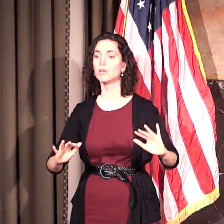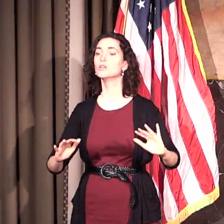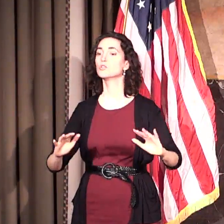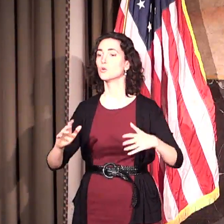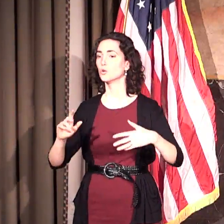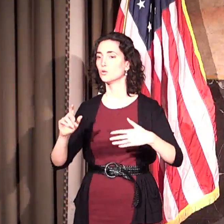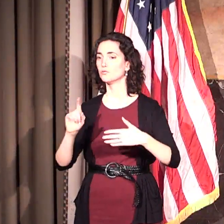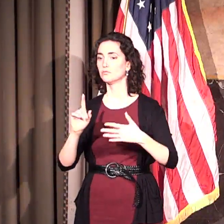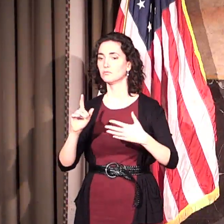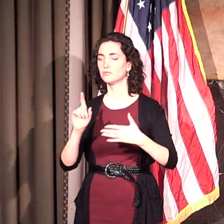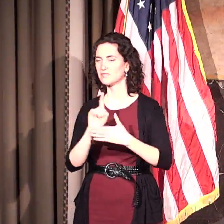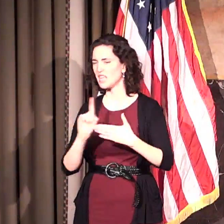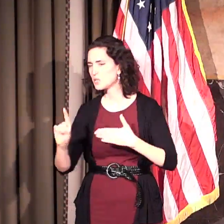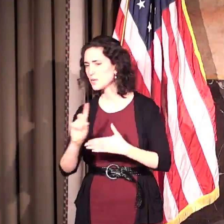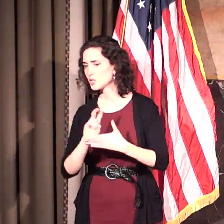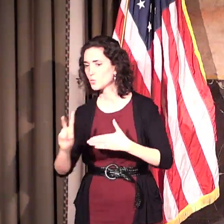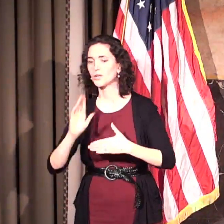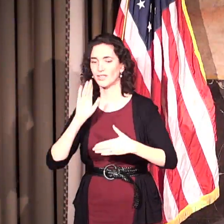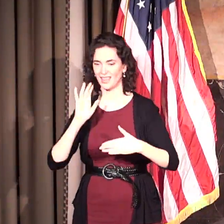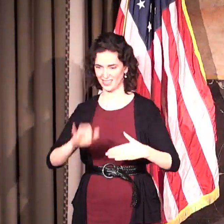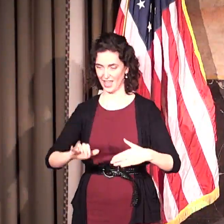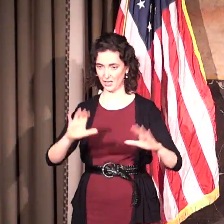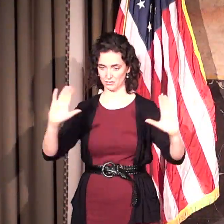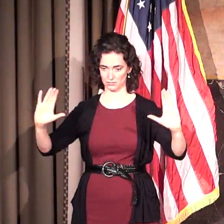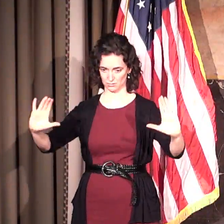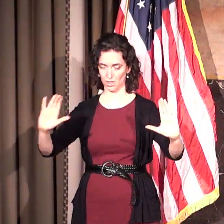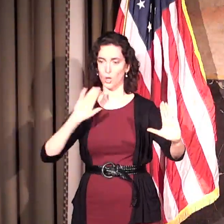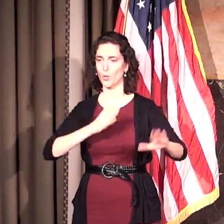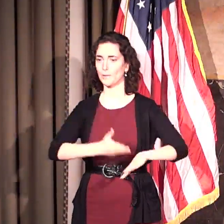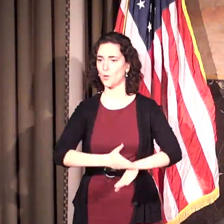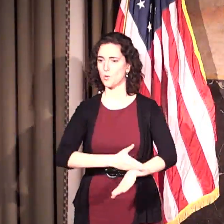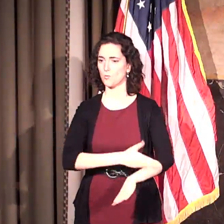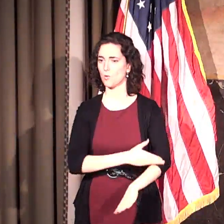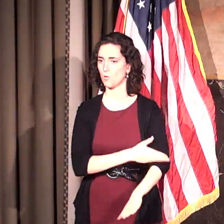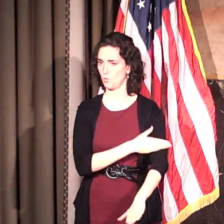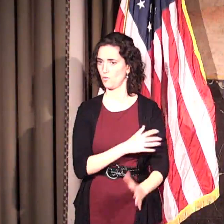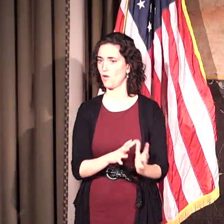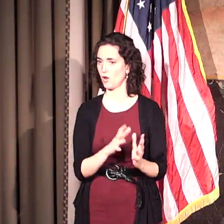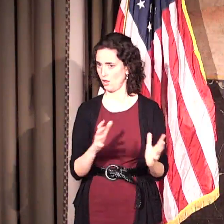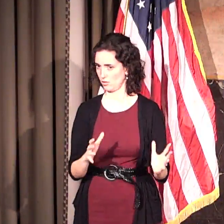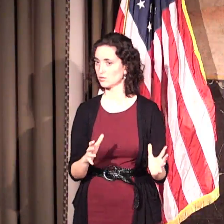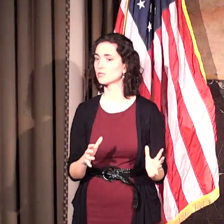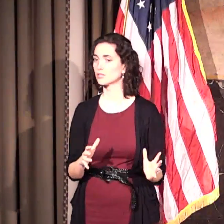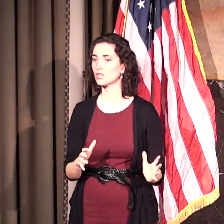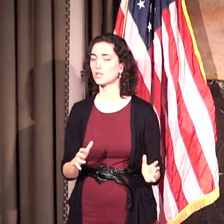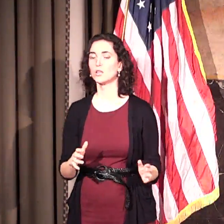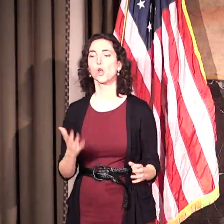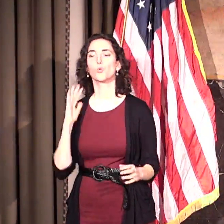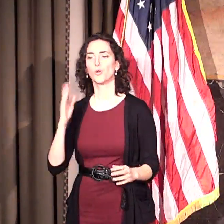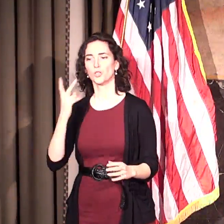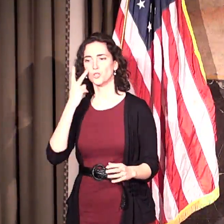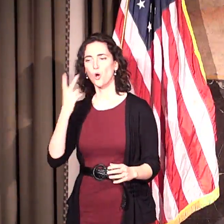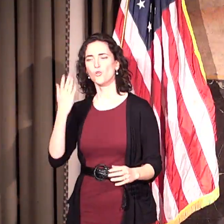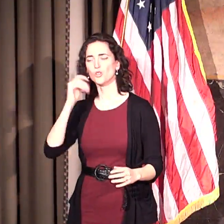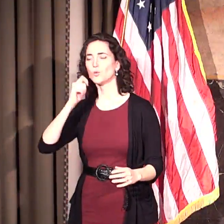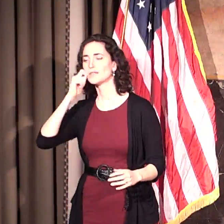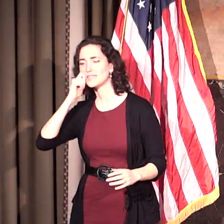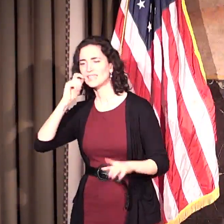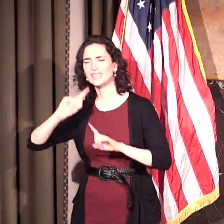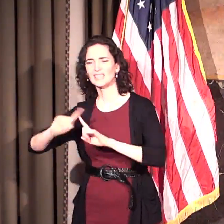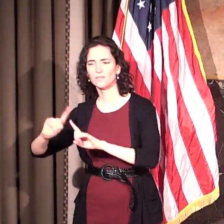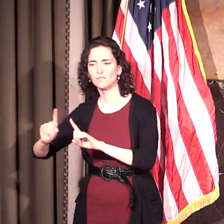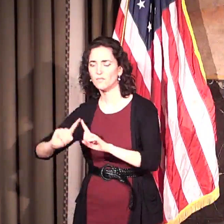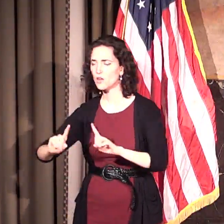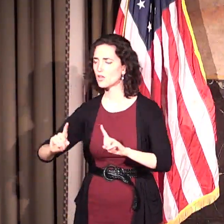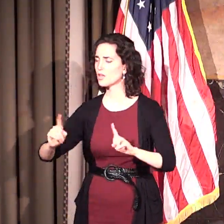coming next week or two, and then we'll have a much better idea as it relates to race.